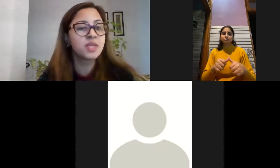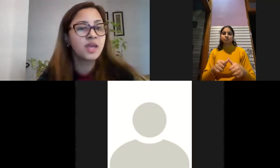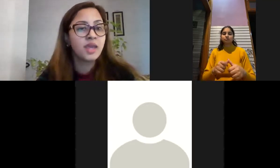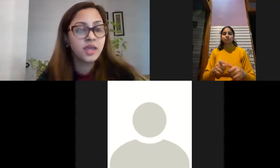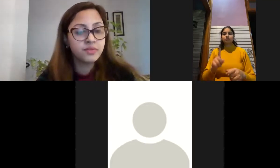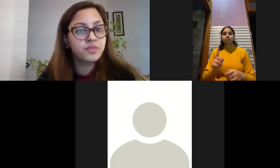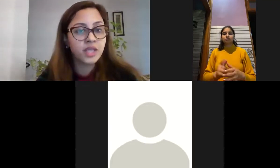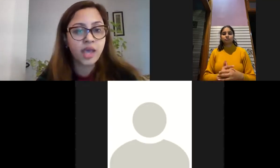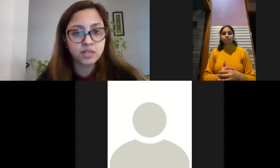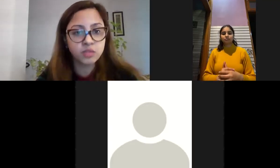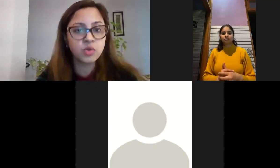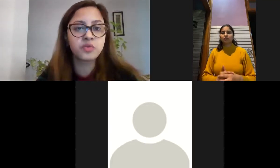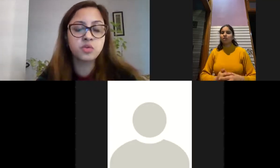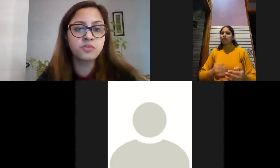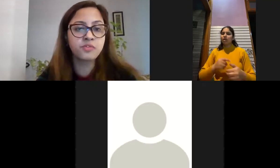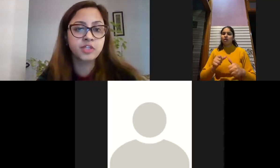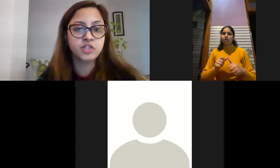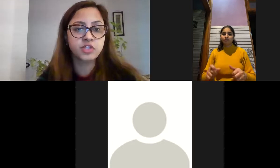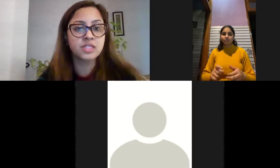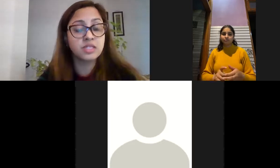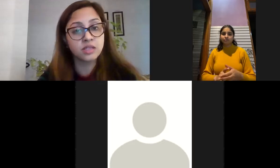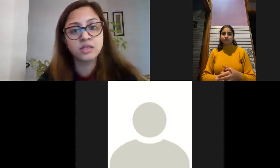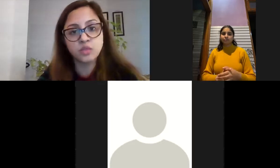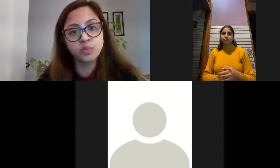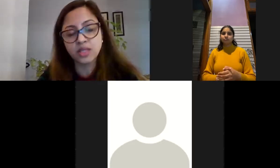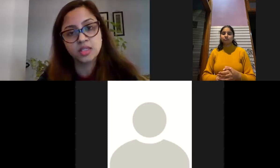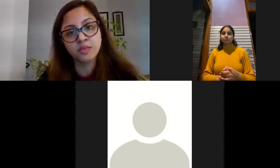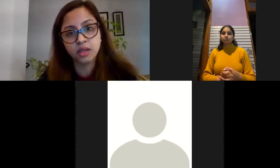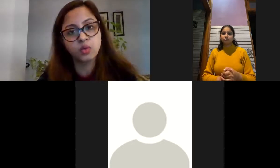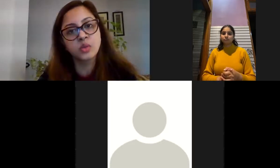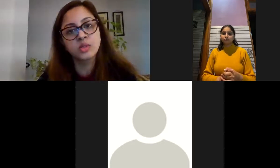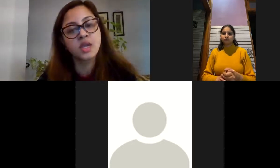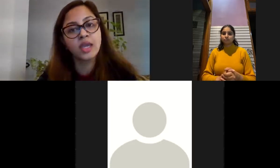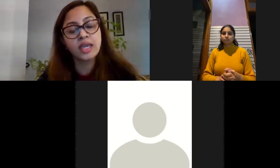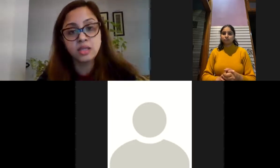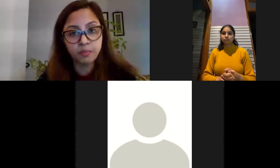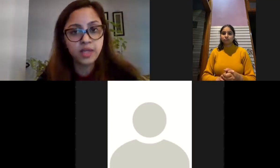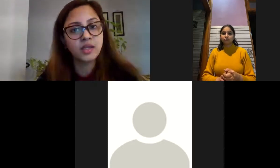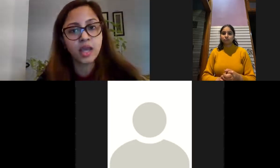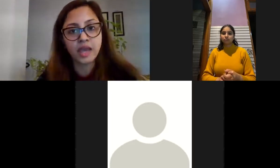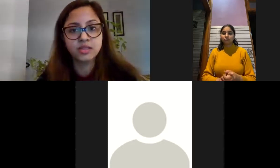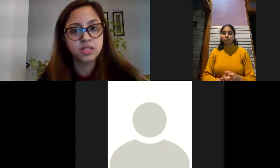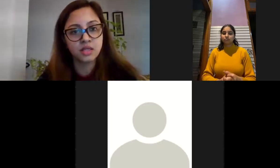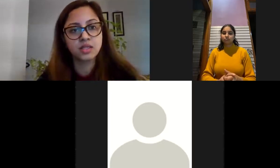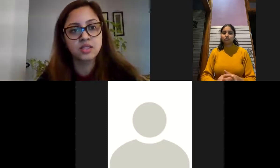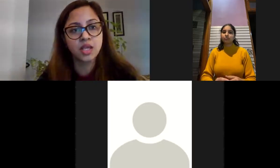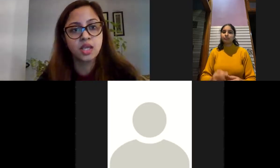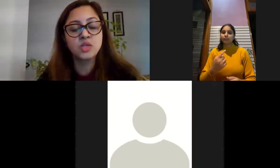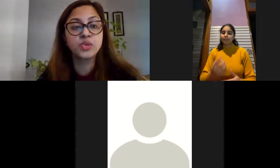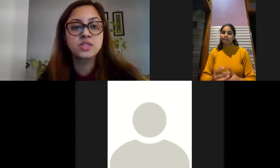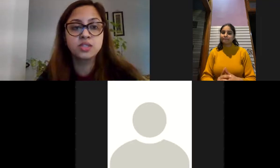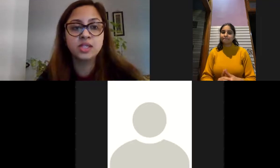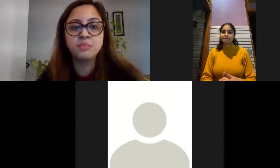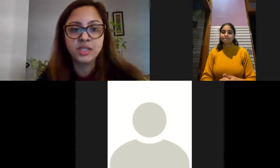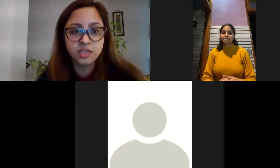quoting him, "Every atom of your flesh is dear to me as my own. In pain and sickness,